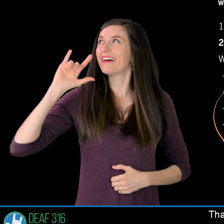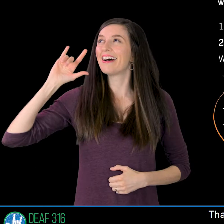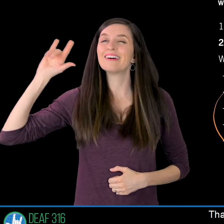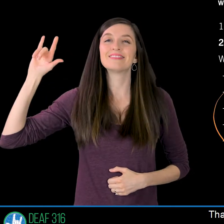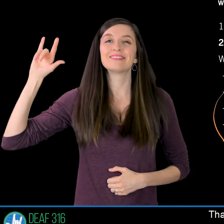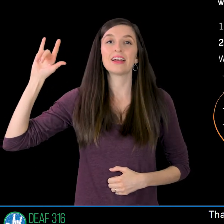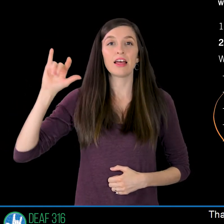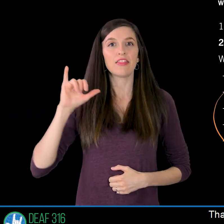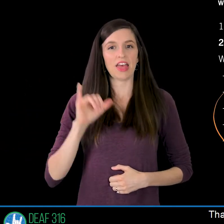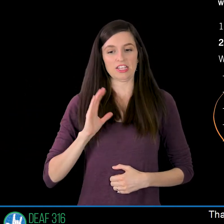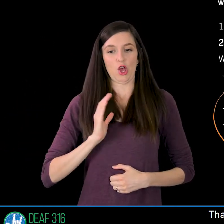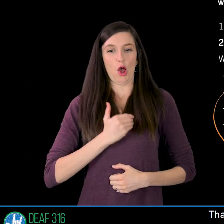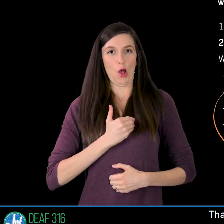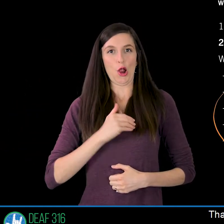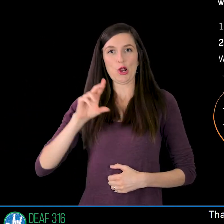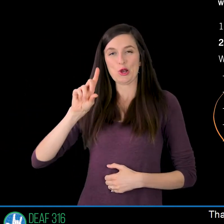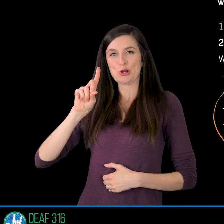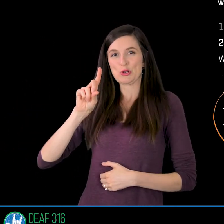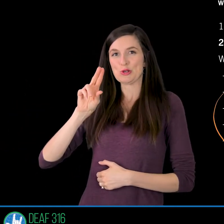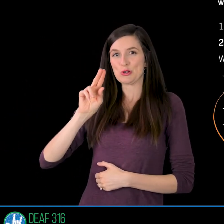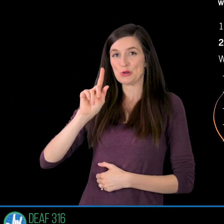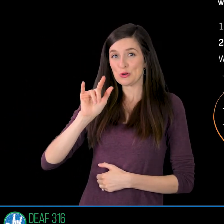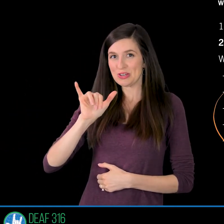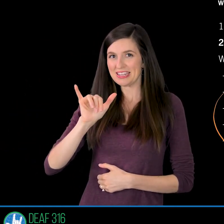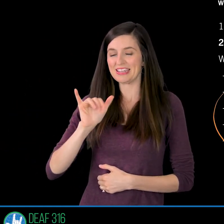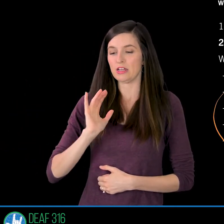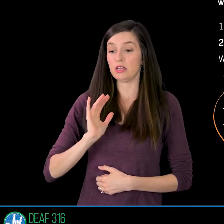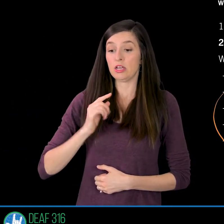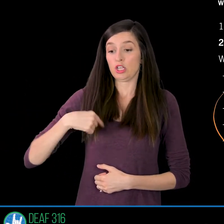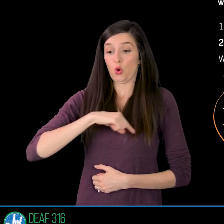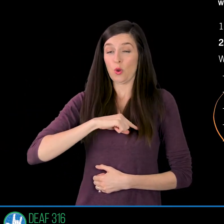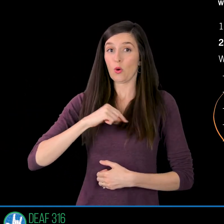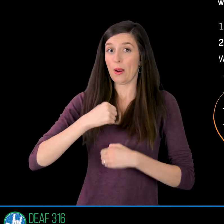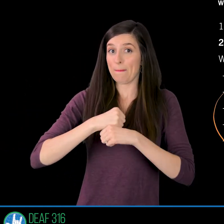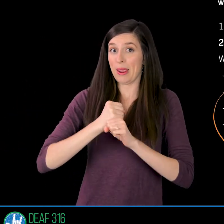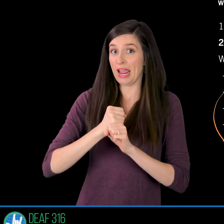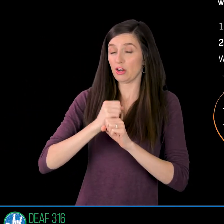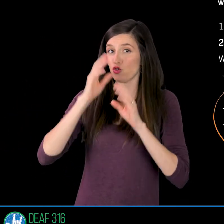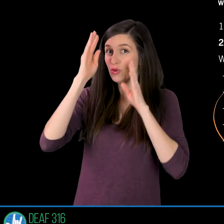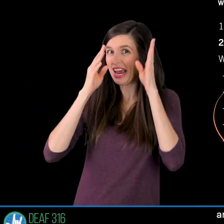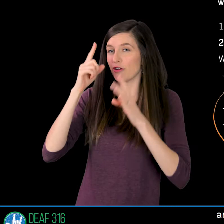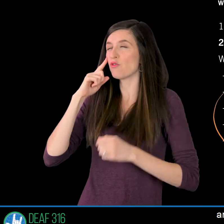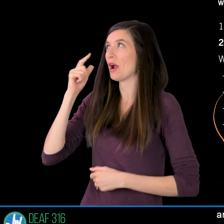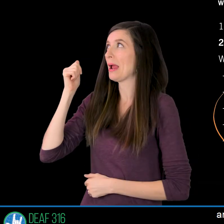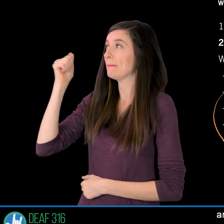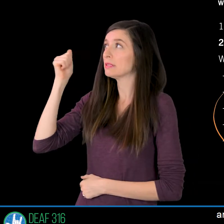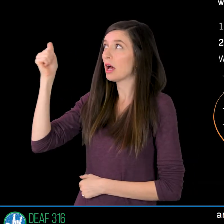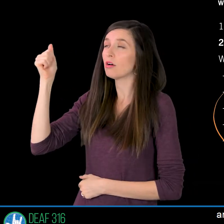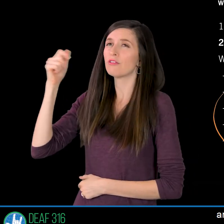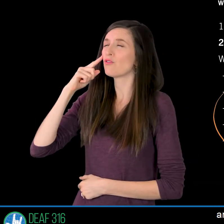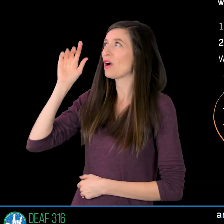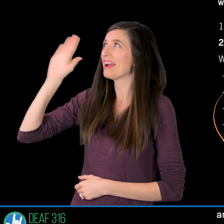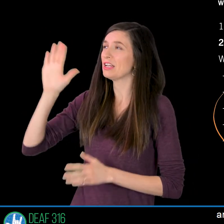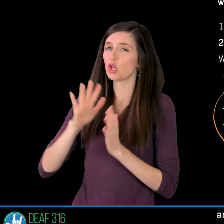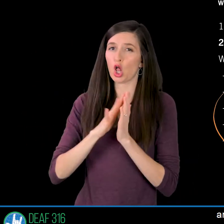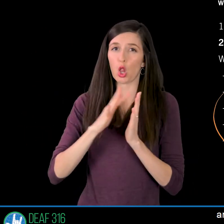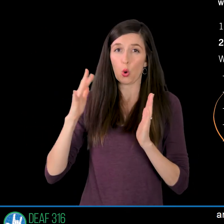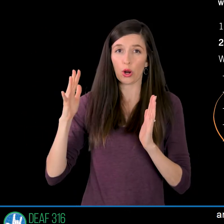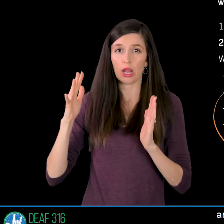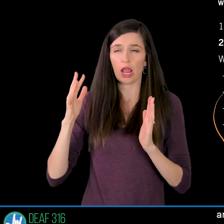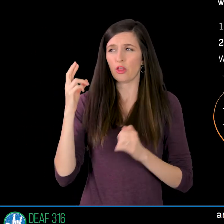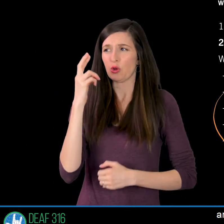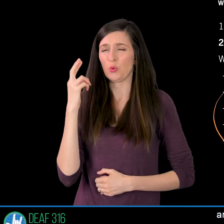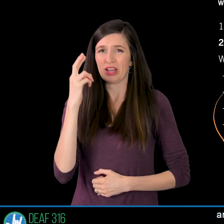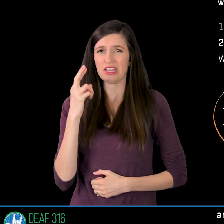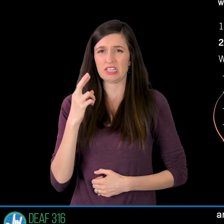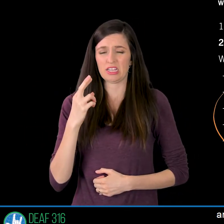to fulfill our duty to glorify God. So we were made for His glory, and our reason for being